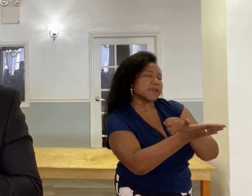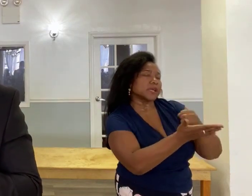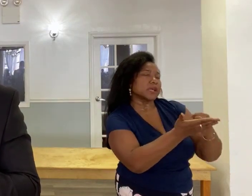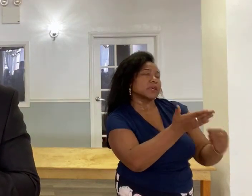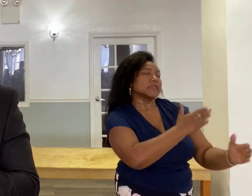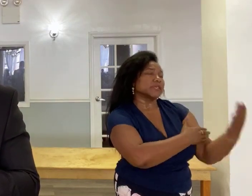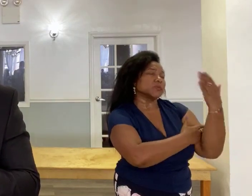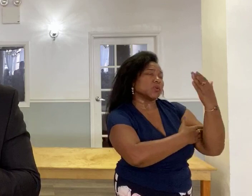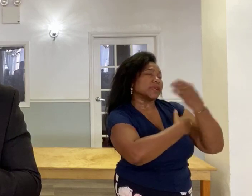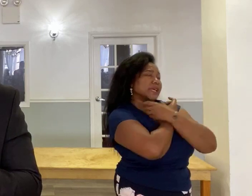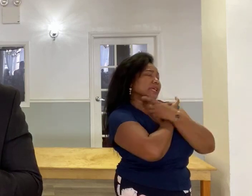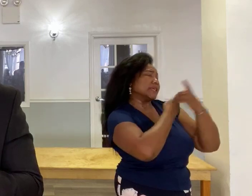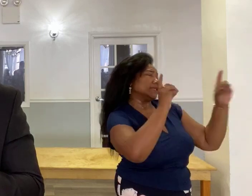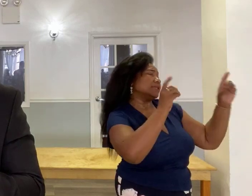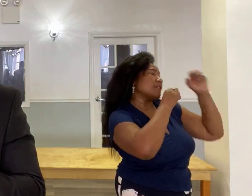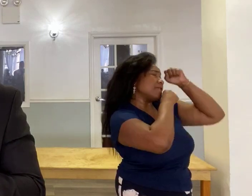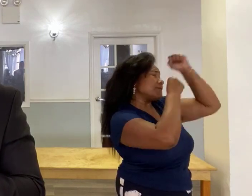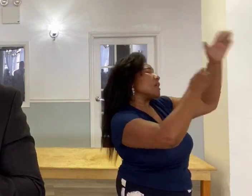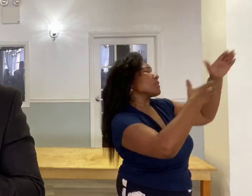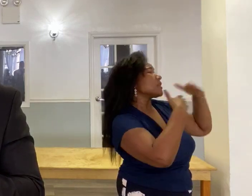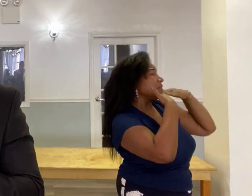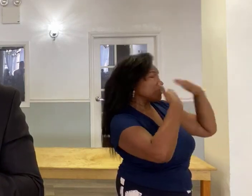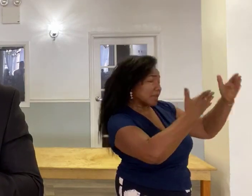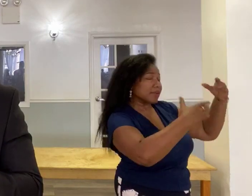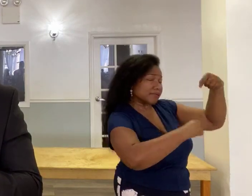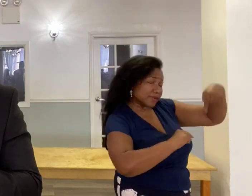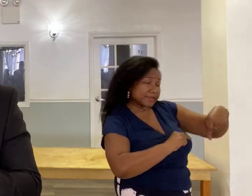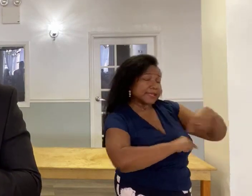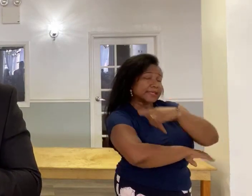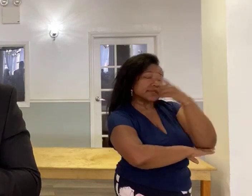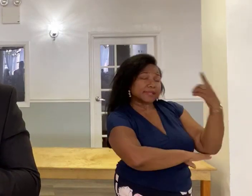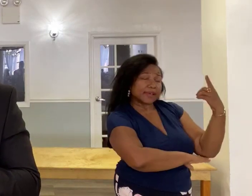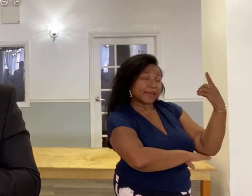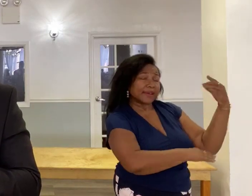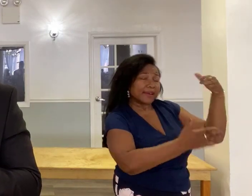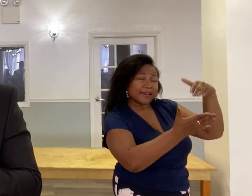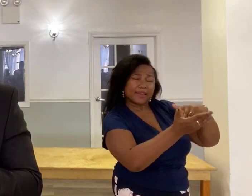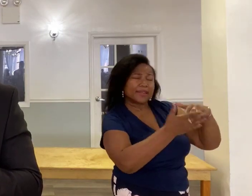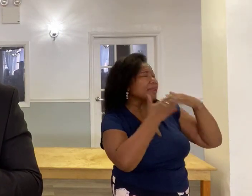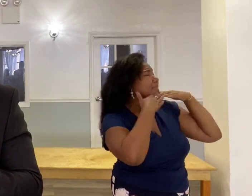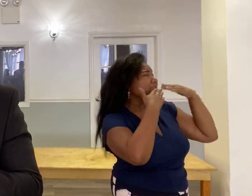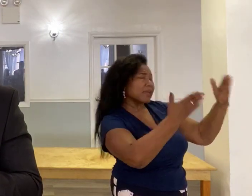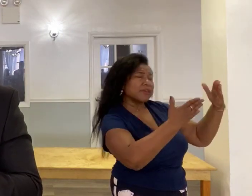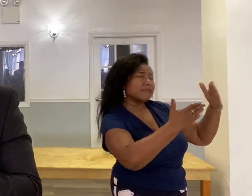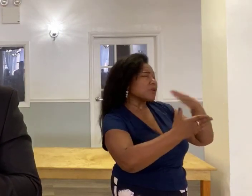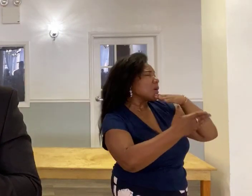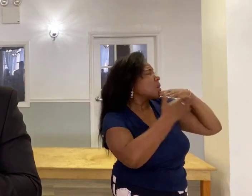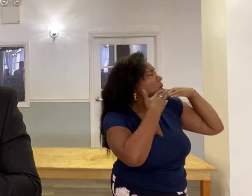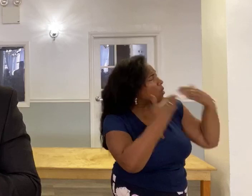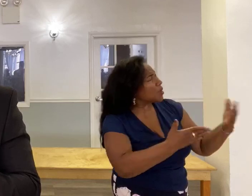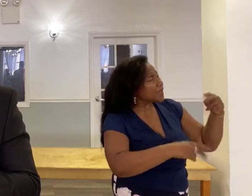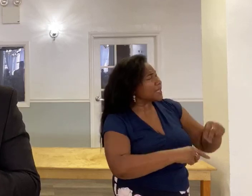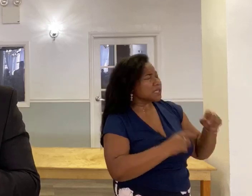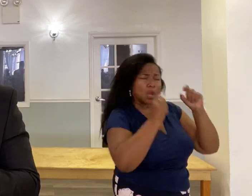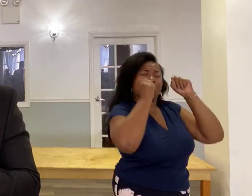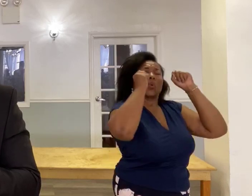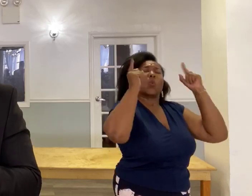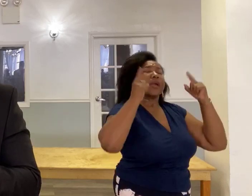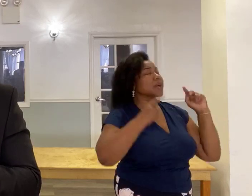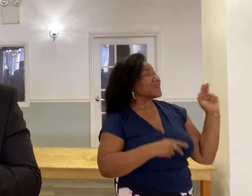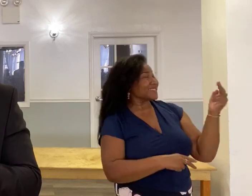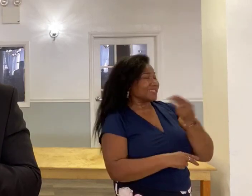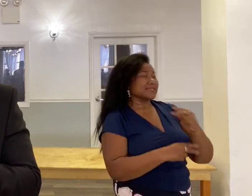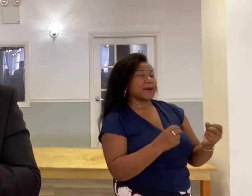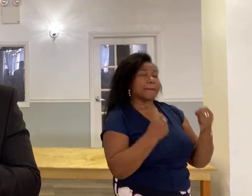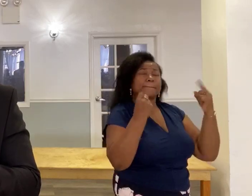morning. Dear Father, thank you for this day. Once again, thank you for your goodness, Lord. Not only did you wake us up this morning,